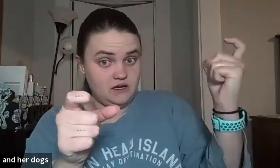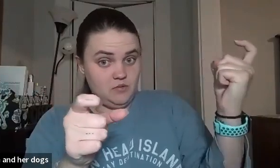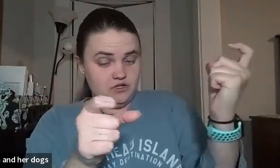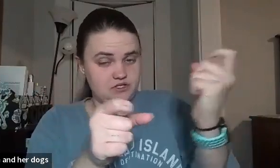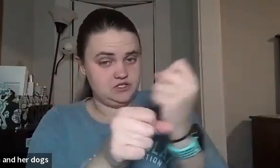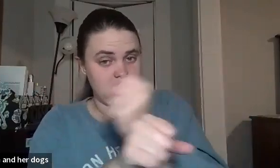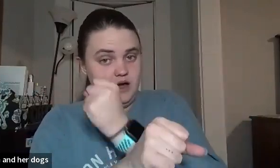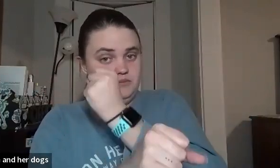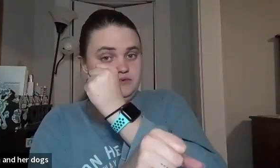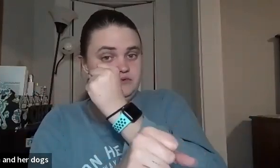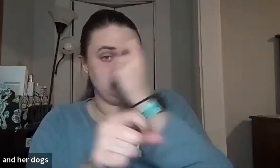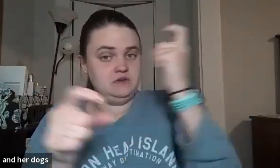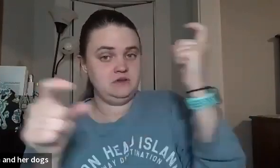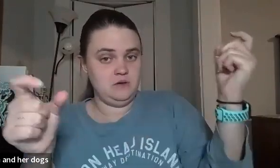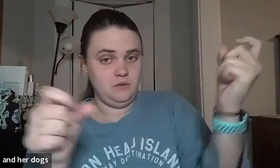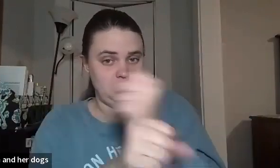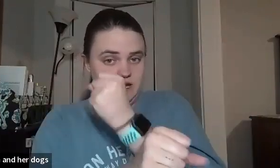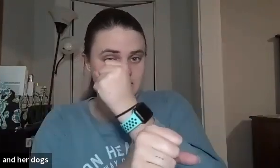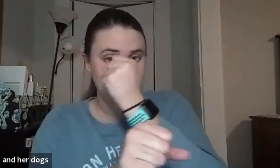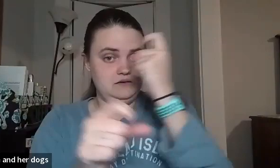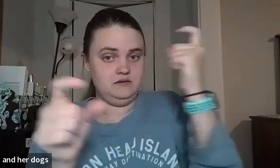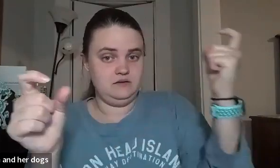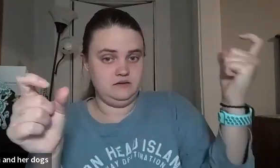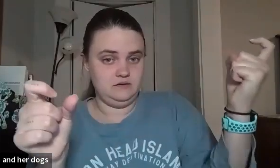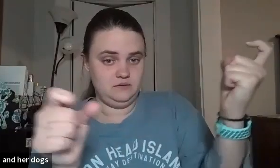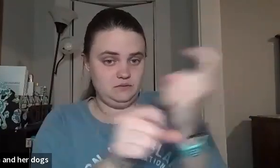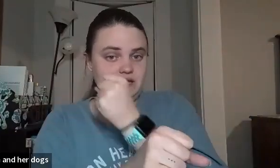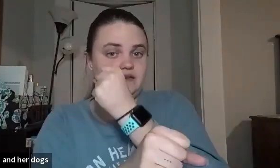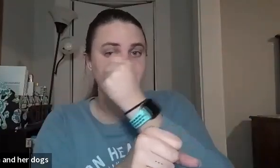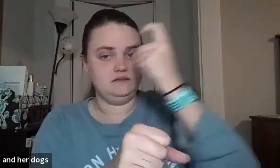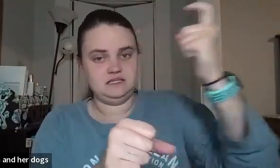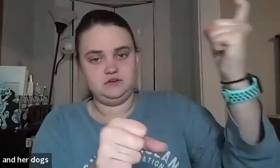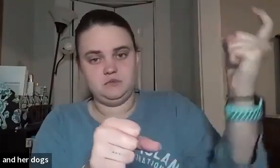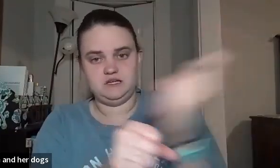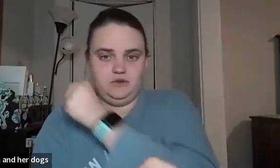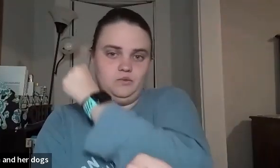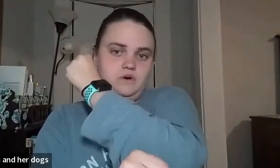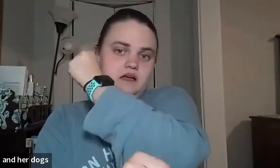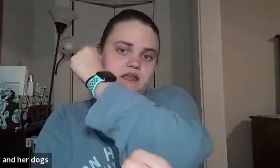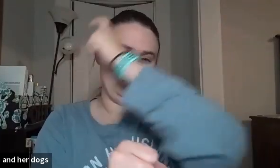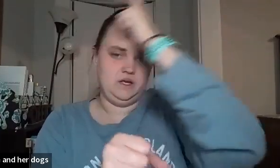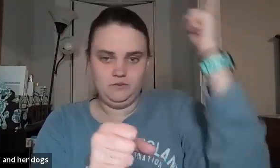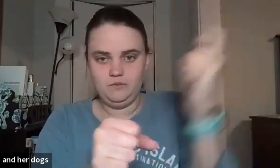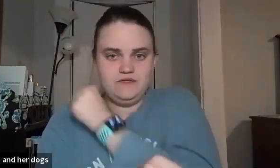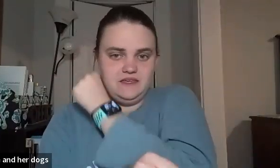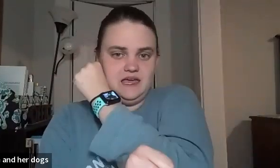come on top. Win. It's like you come on top. We won the